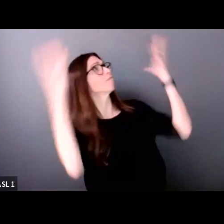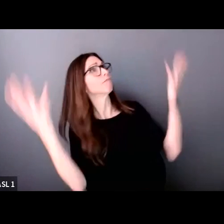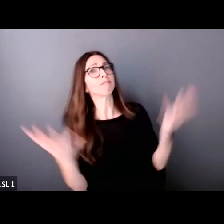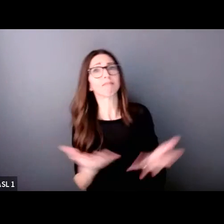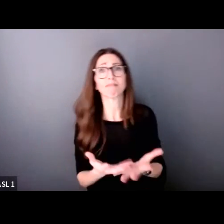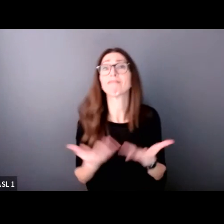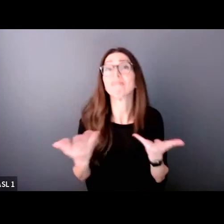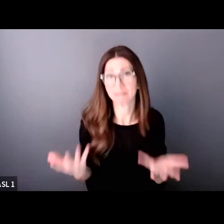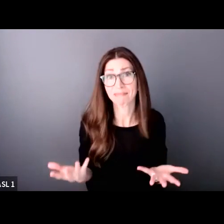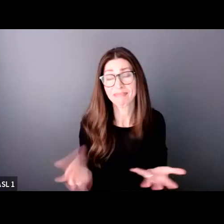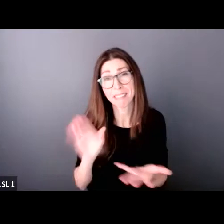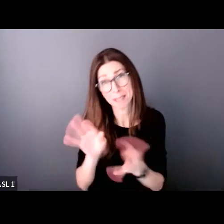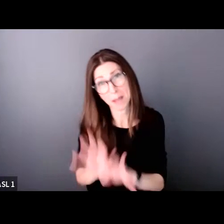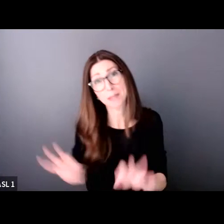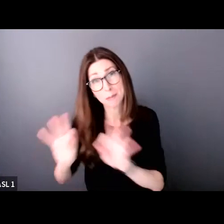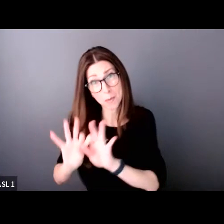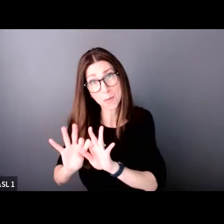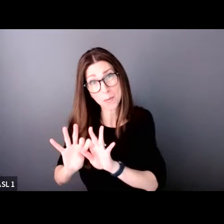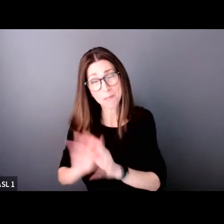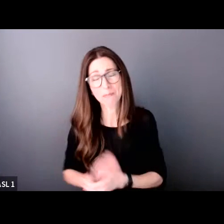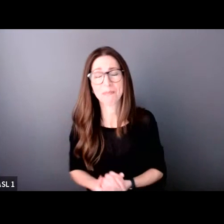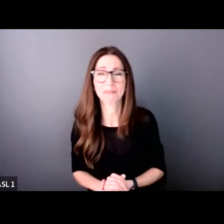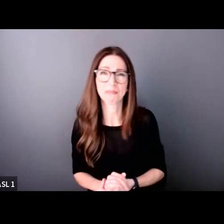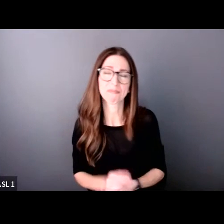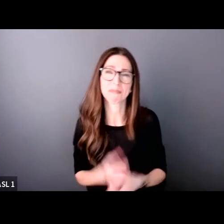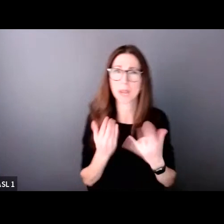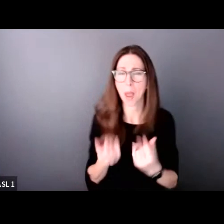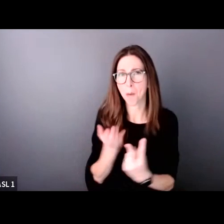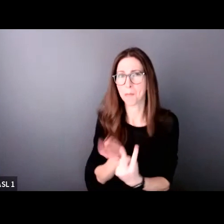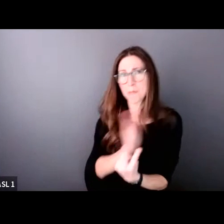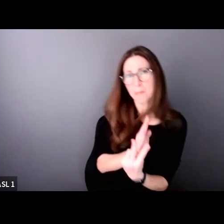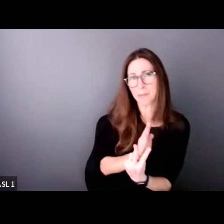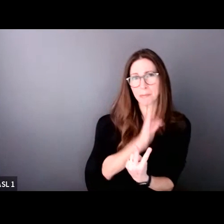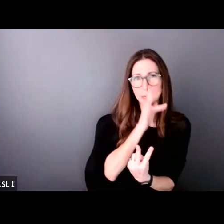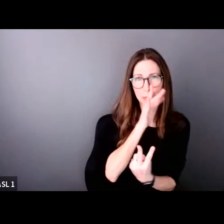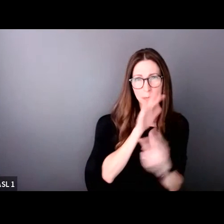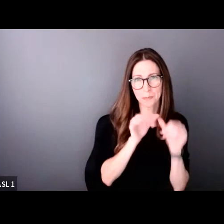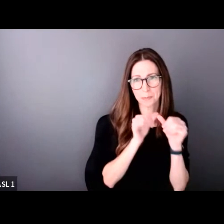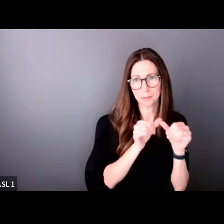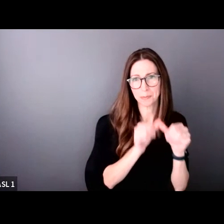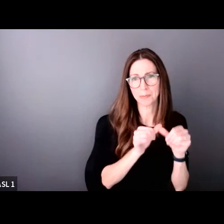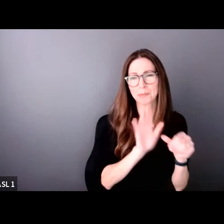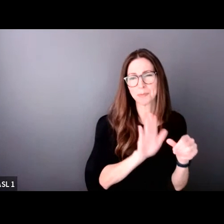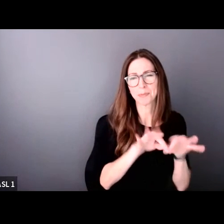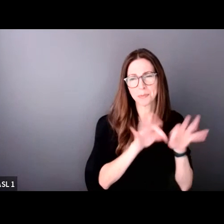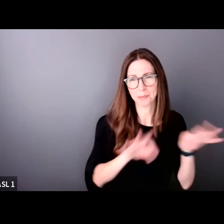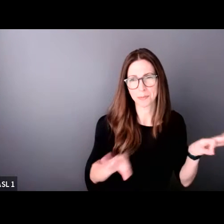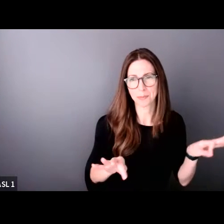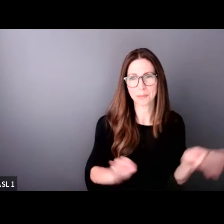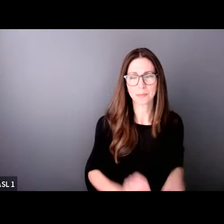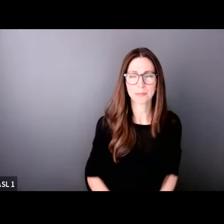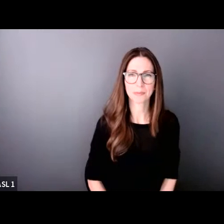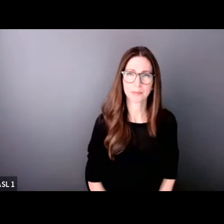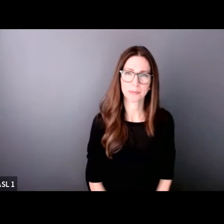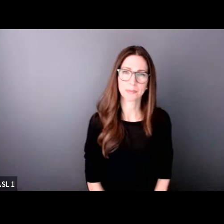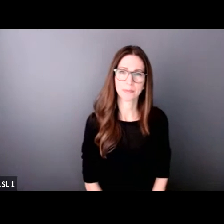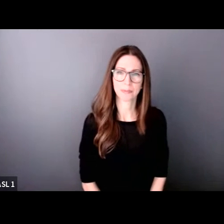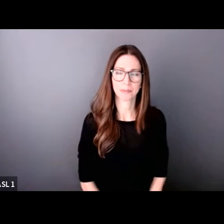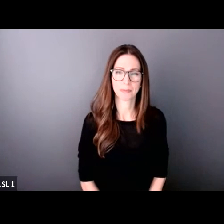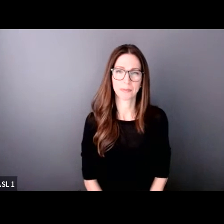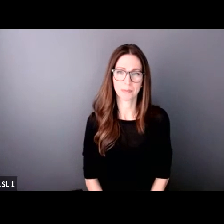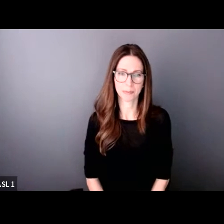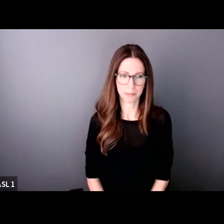nungwadi ne ganyak haga nungwari hoda ne nona ayungwat kaniza ne ejori wachero ne daits nu hordado ne agwe on de warne